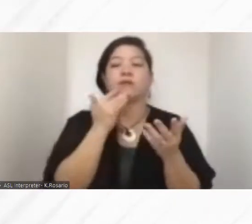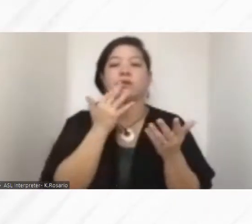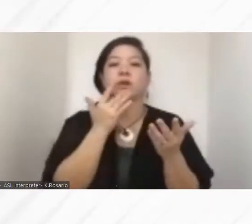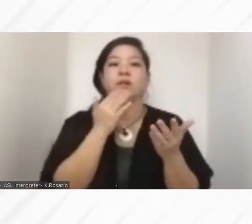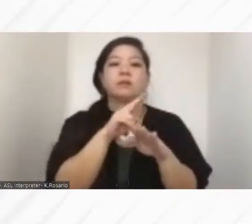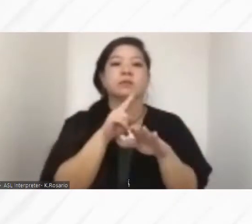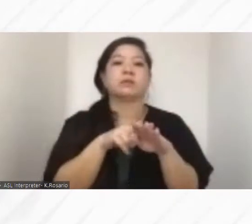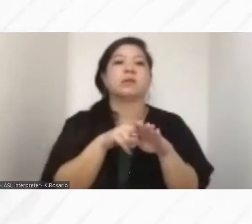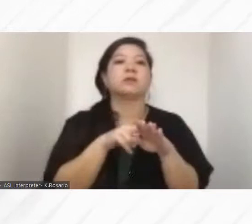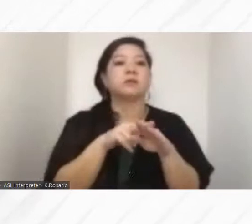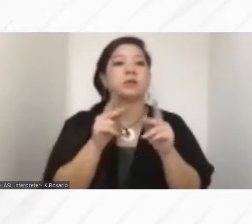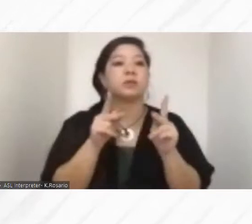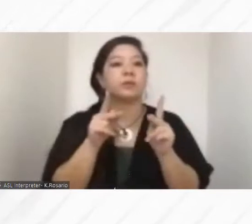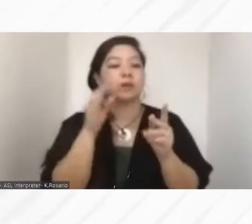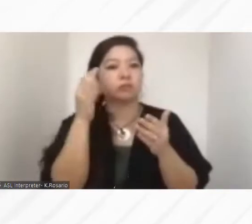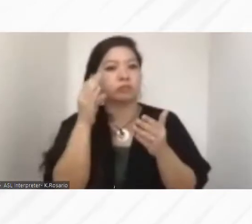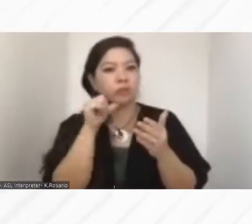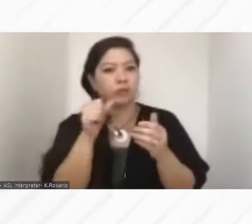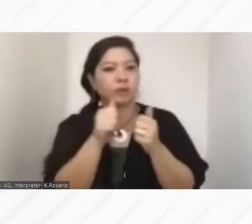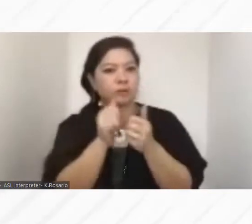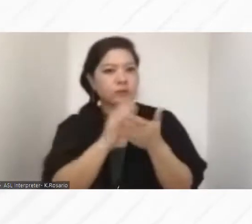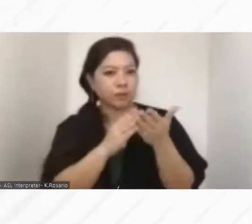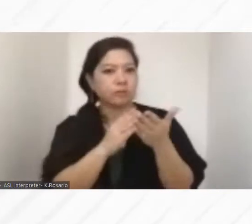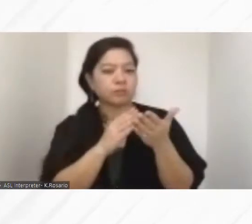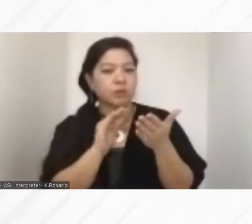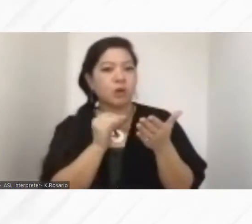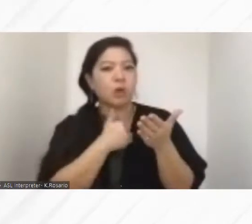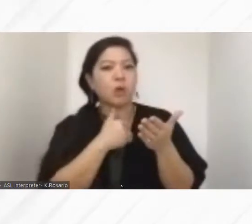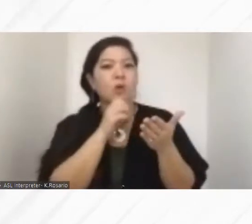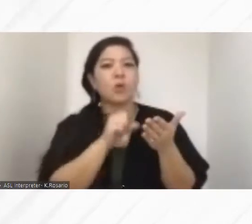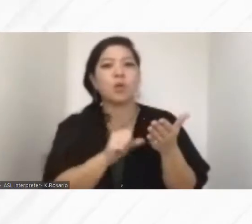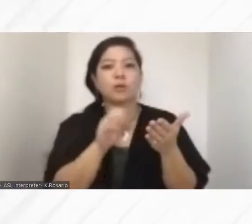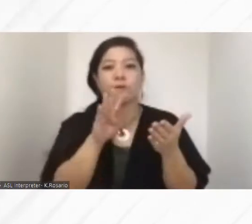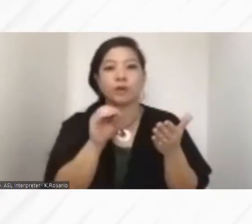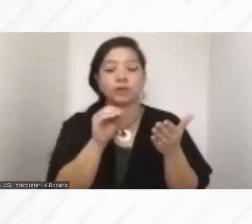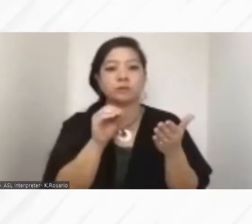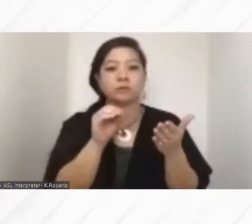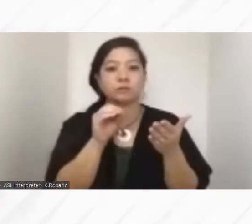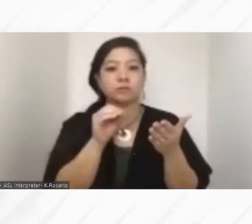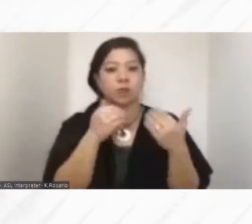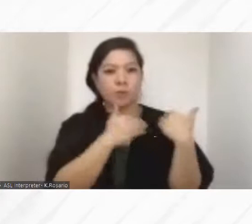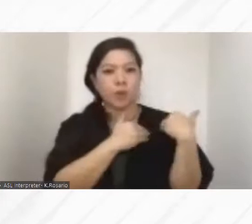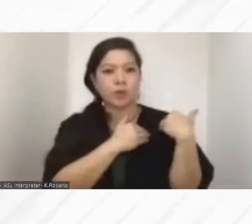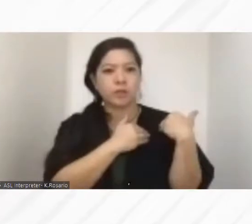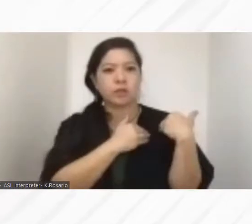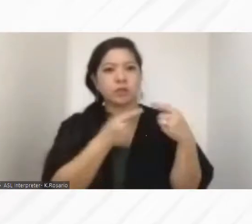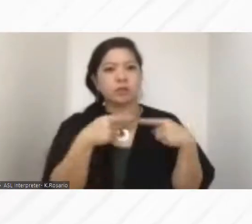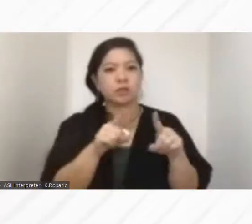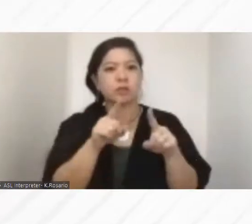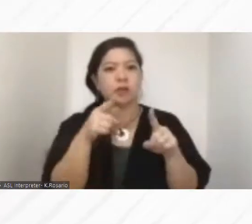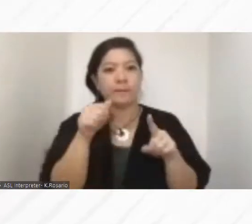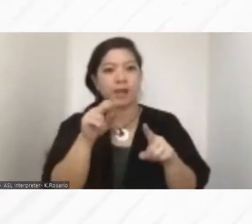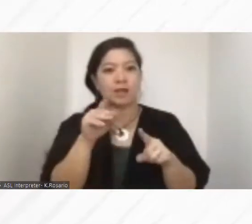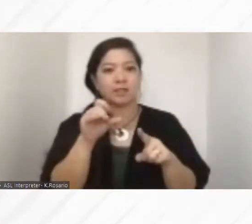indigenous persons, people with underlying conditions, and those who are older have borne a disproportionate burden during this pandemic. This